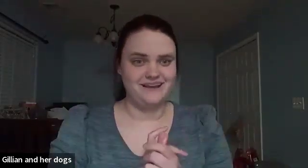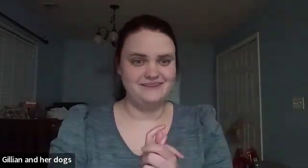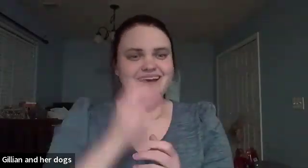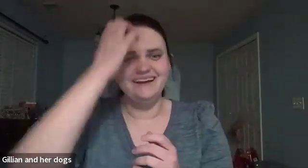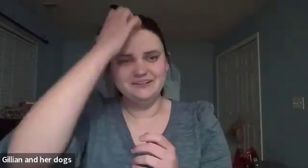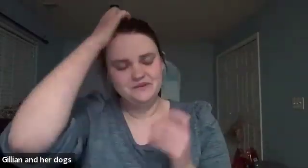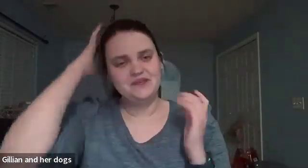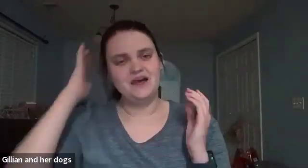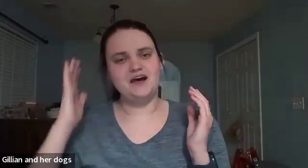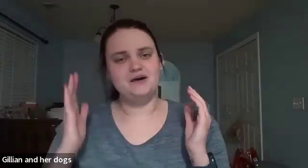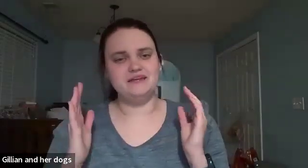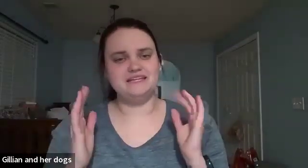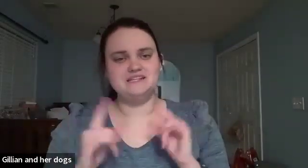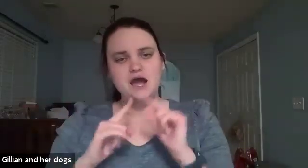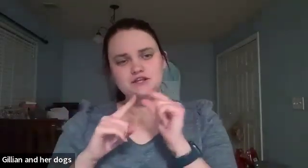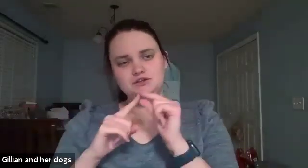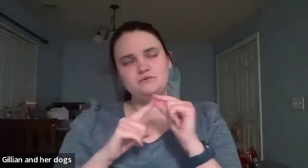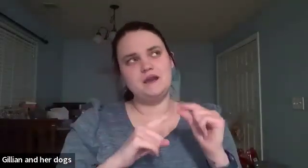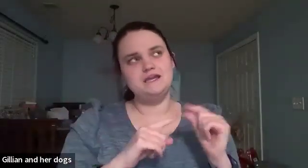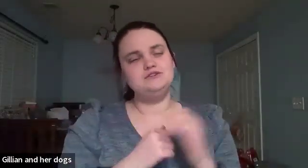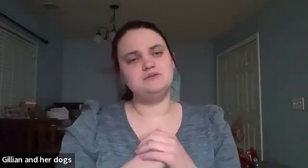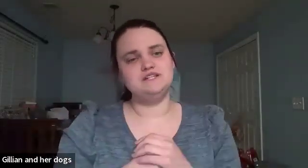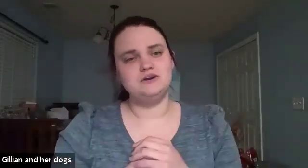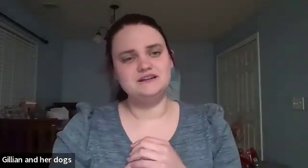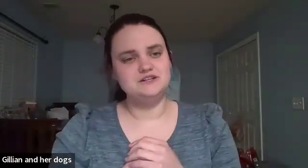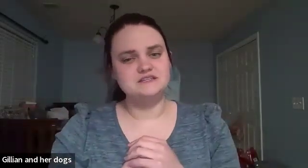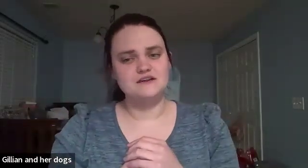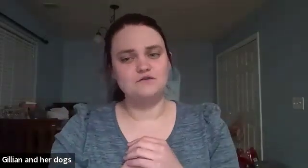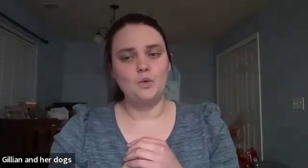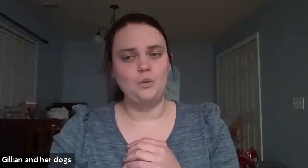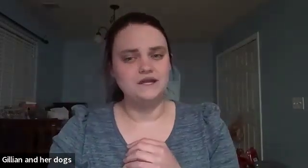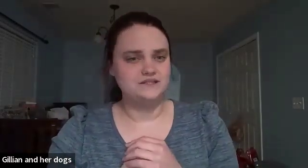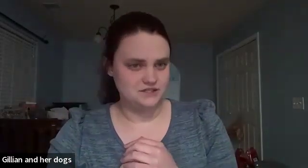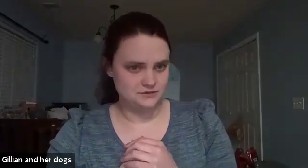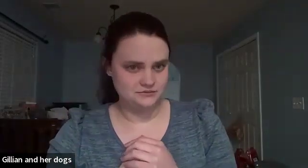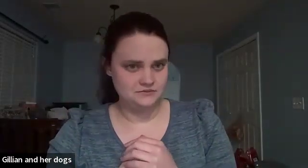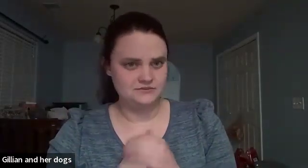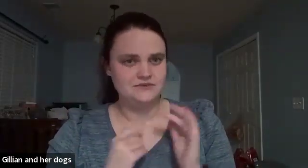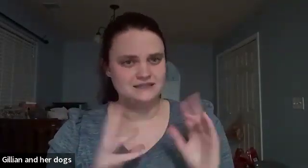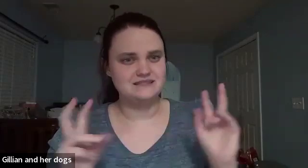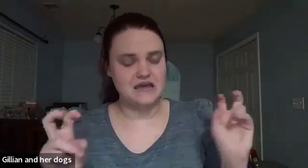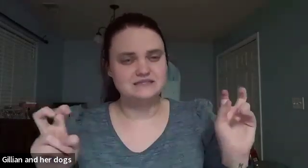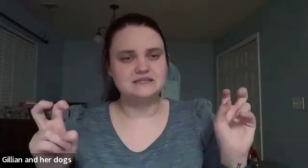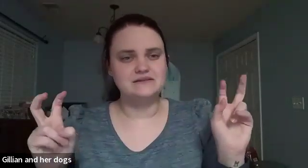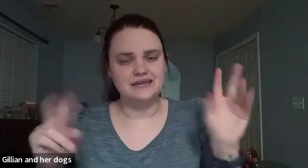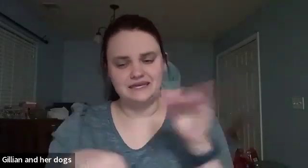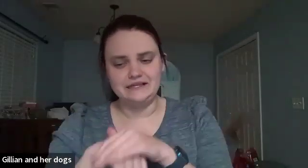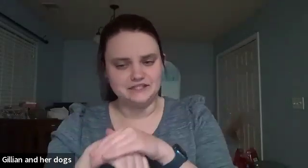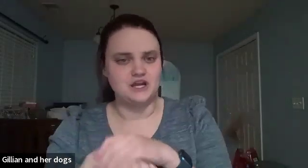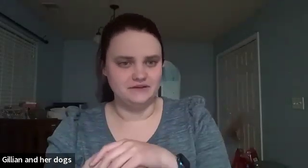Okay. It's not the way you do it is you're going to do the sign for what do. That's the like English of